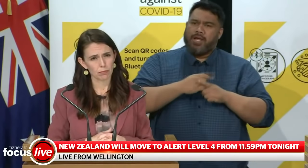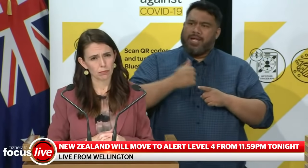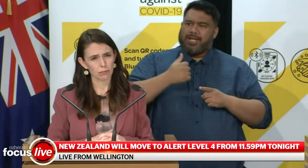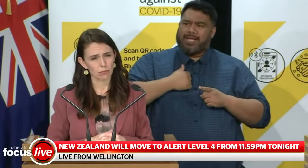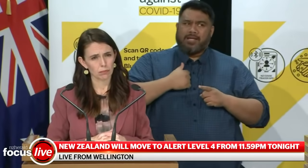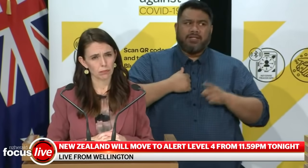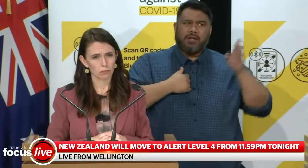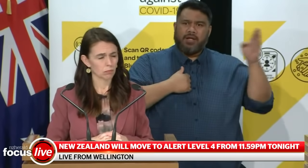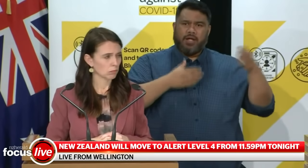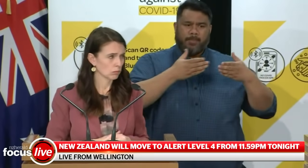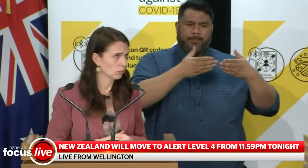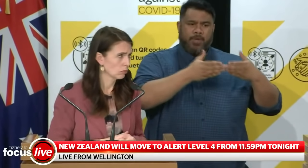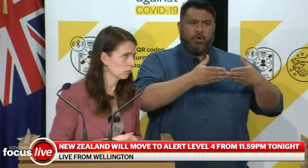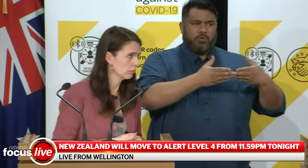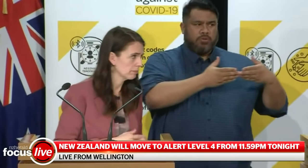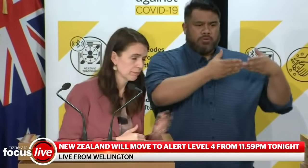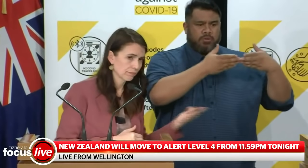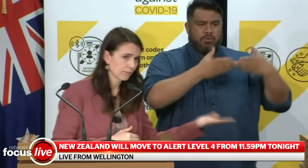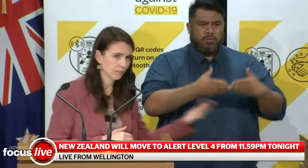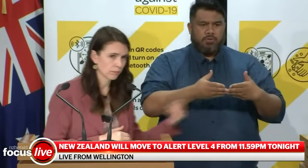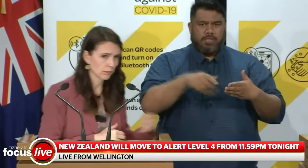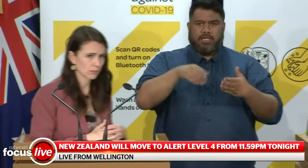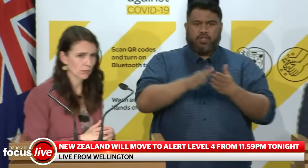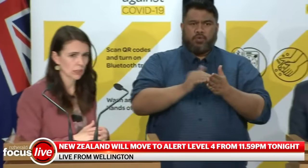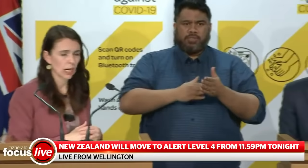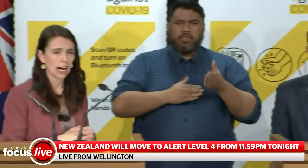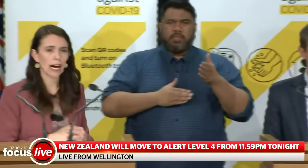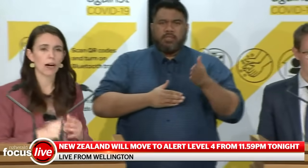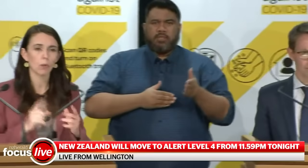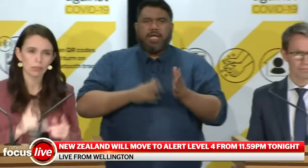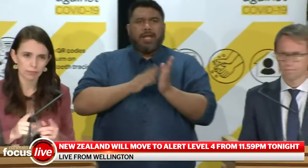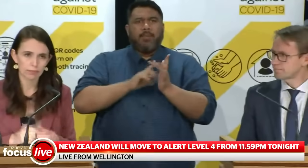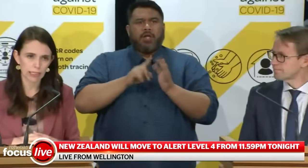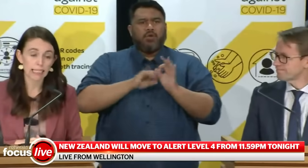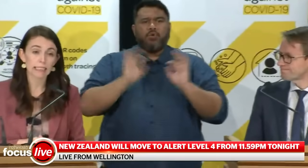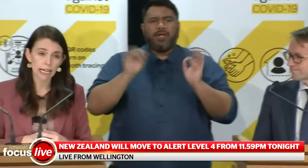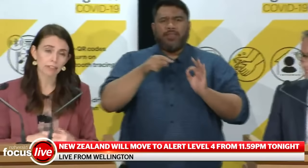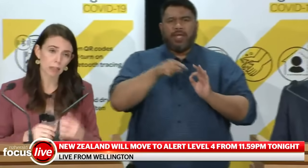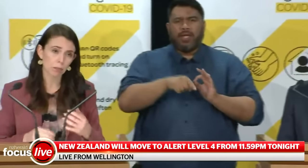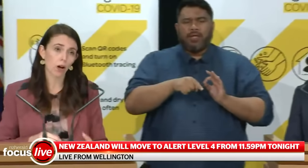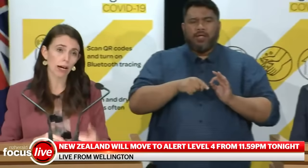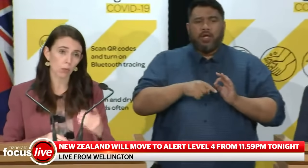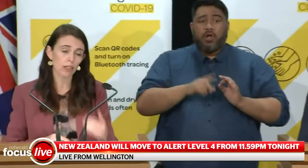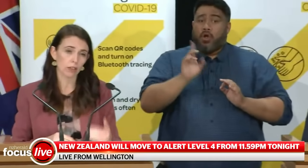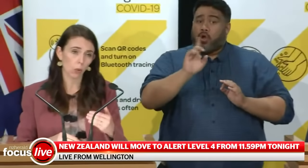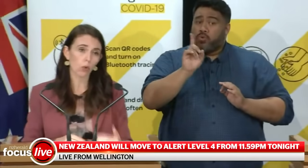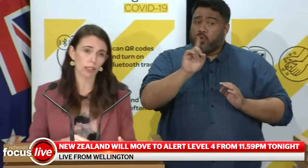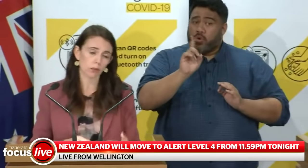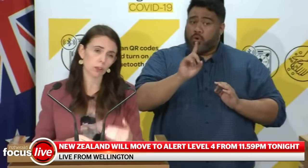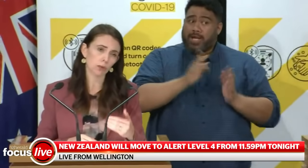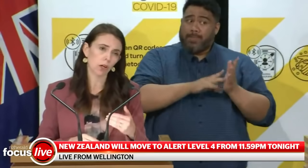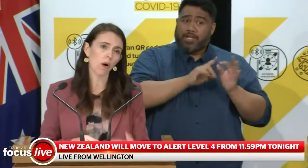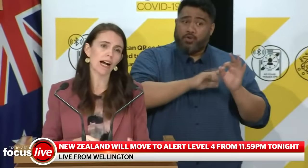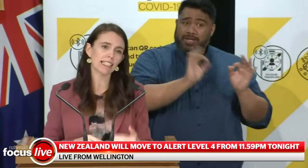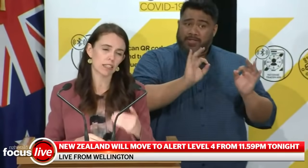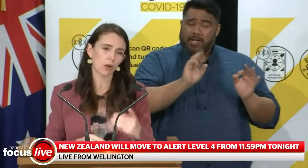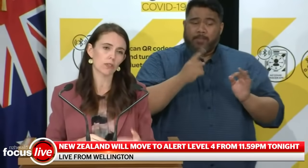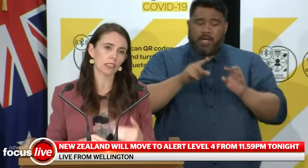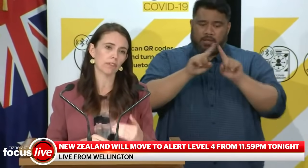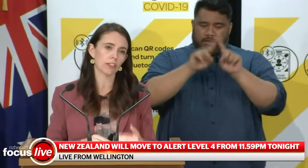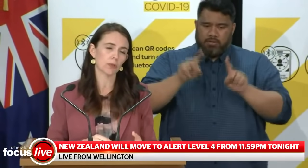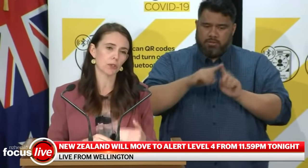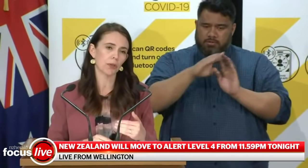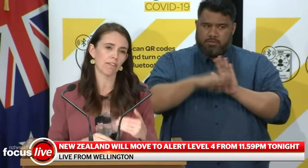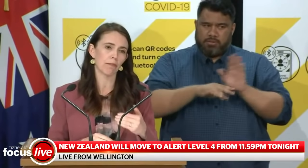ship that's been docked at Devonport? They didn't have to do MIQ and there was a... Well, they did have to comply with an order which requires